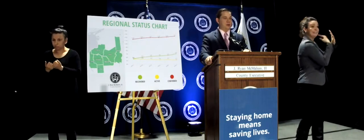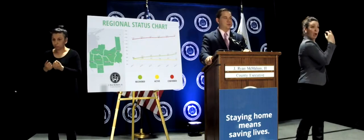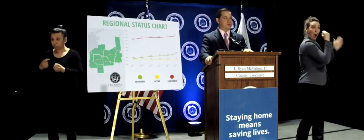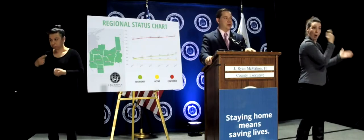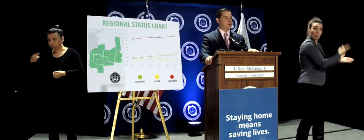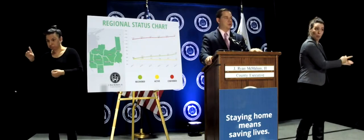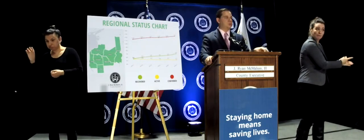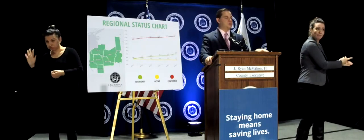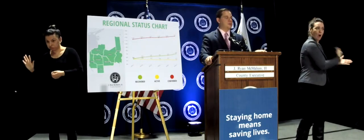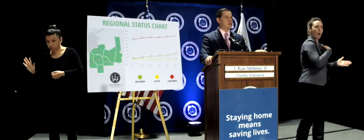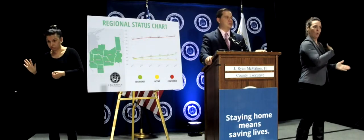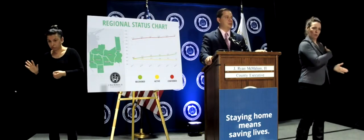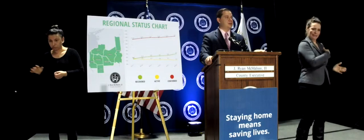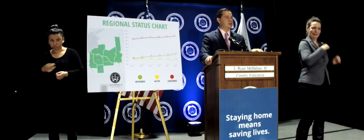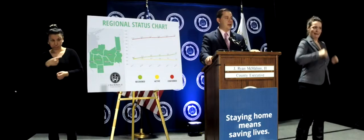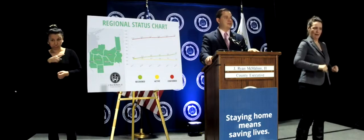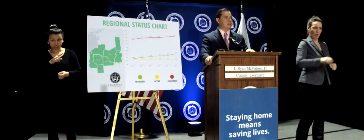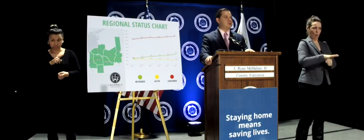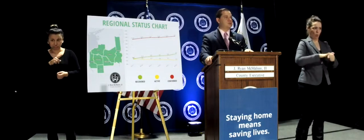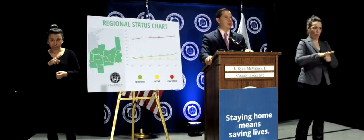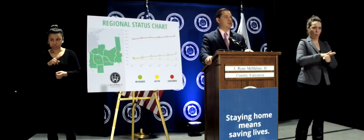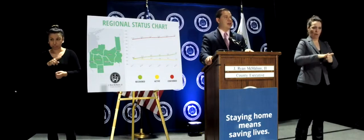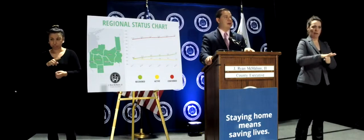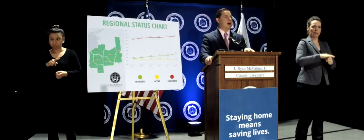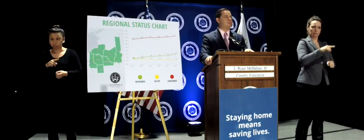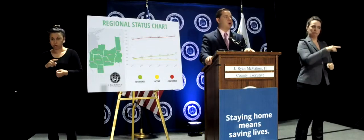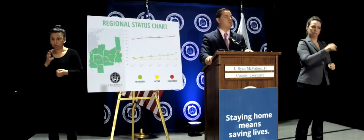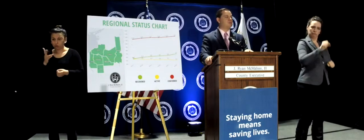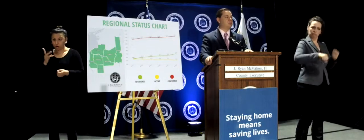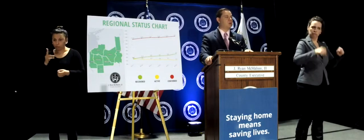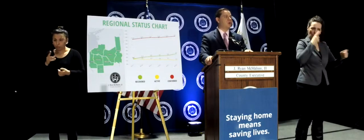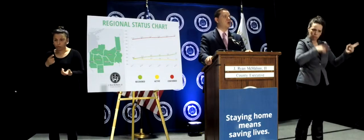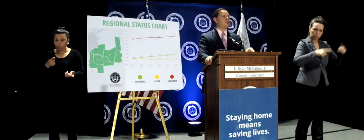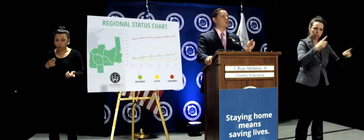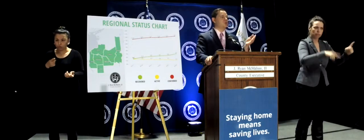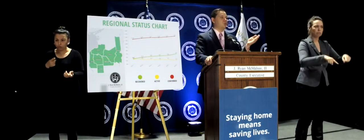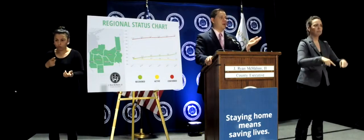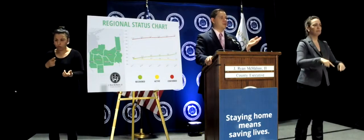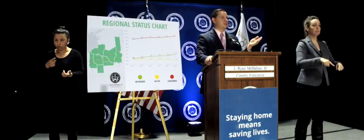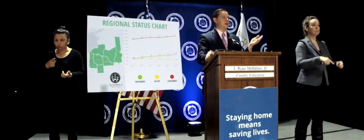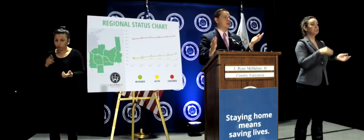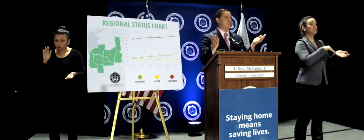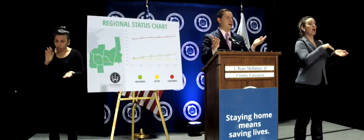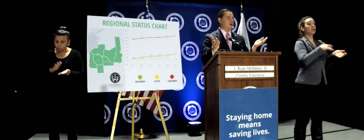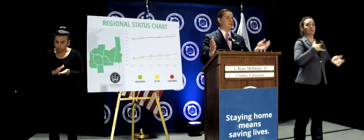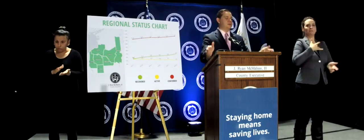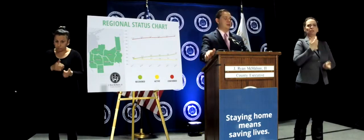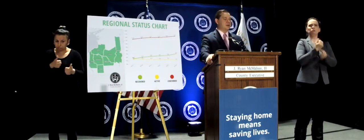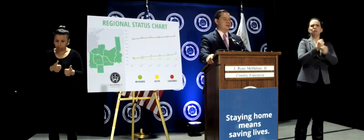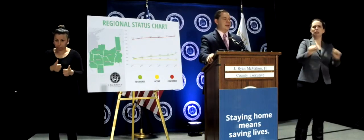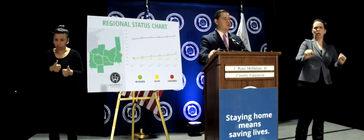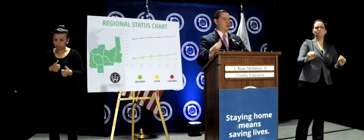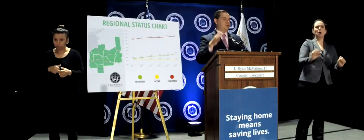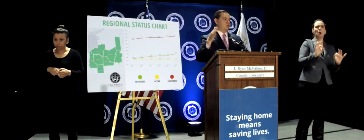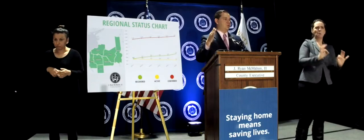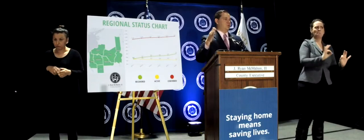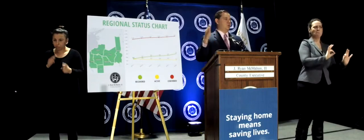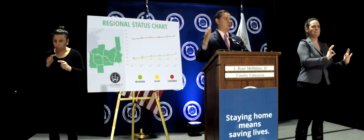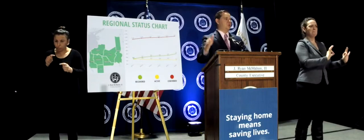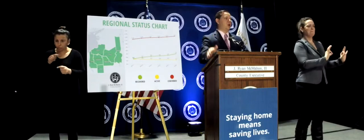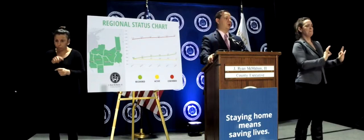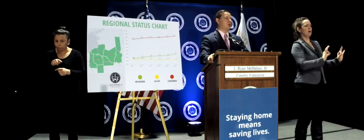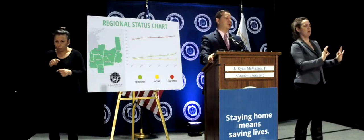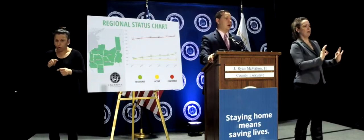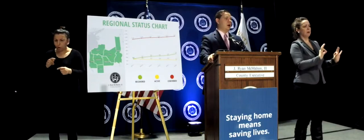pointing that direction, and Dr. Gupta says, yes, I can do my job, I'm comfortable with the risk and the balance, that's when you move